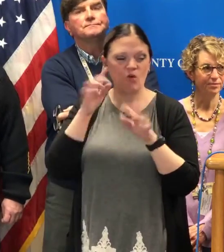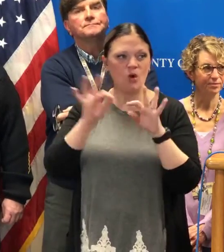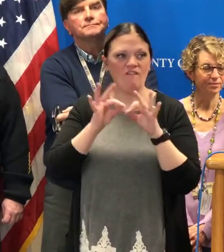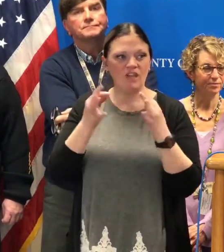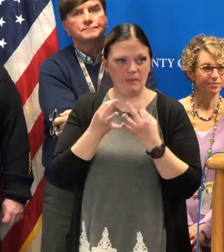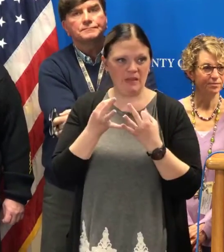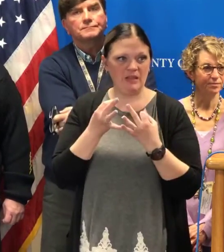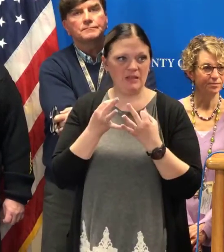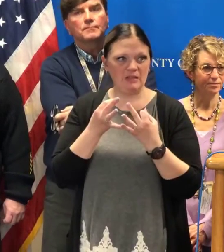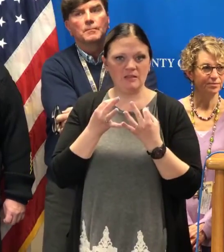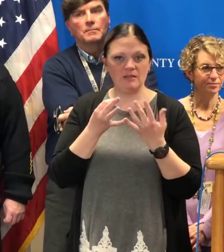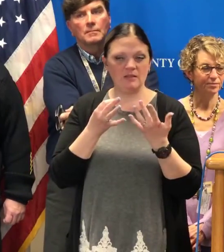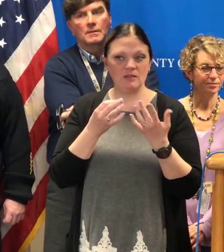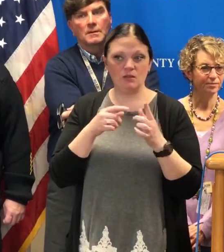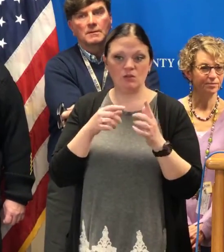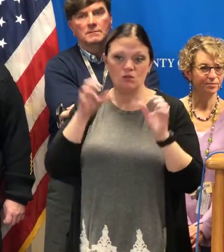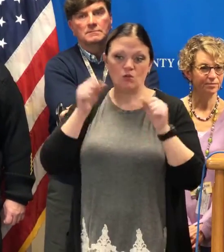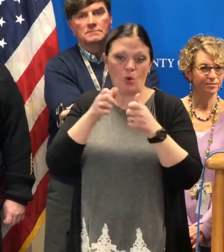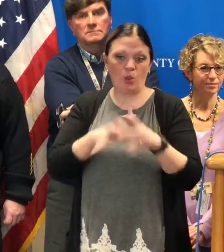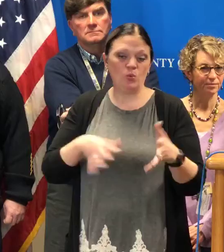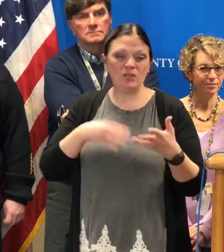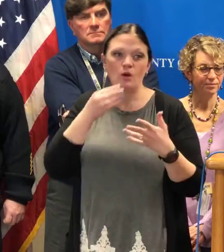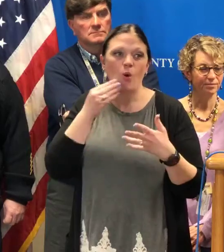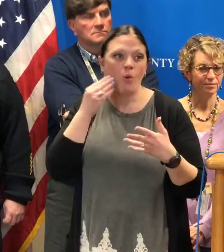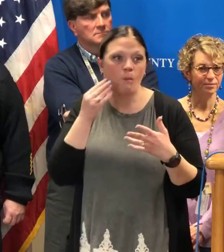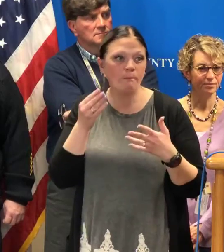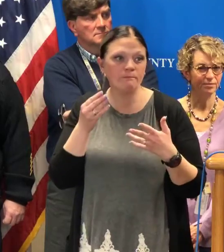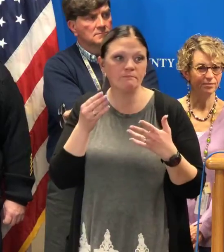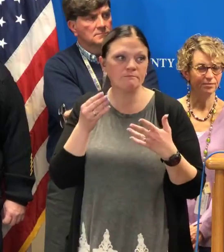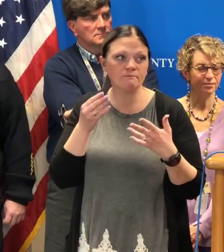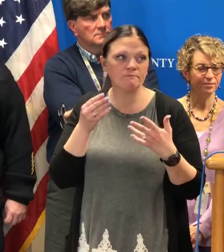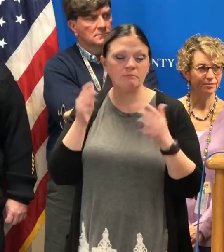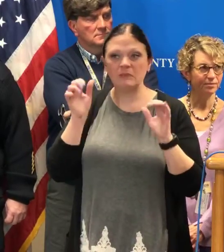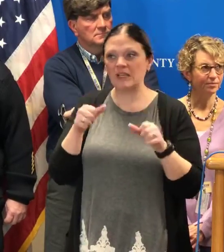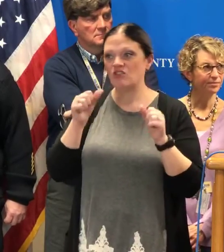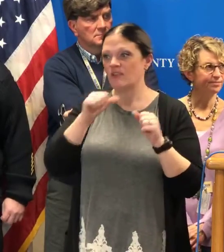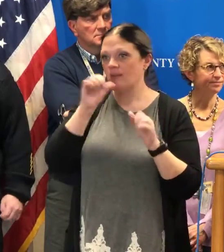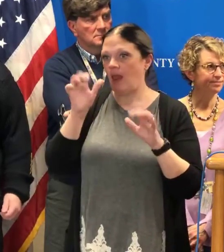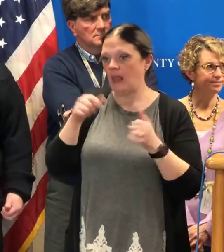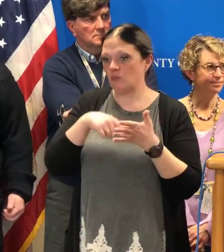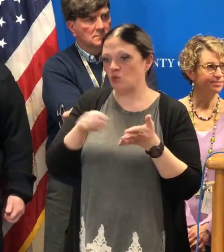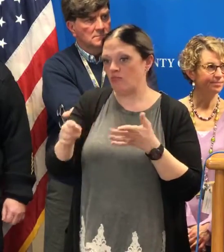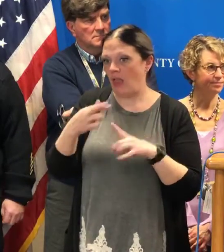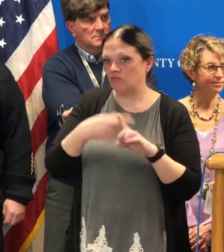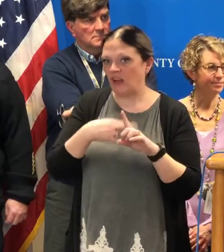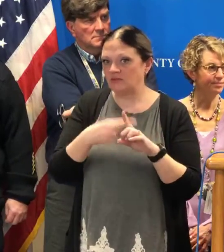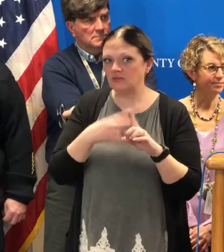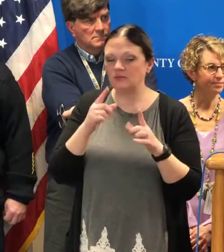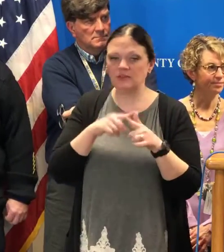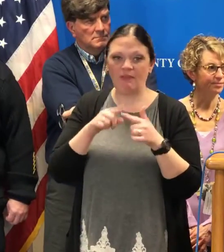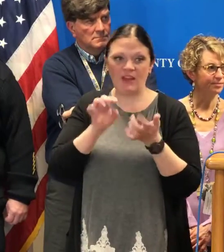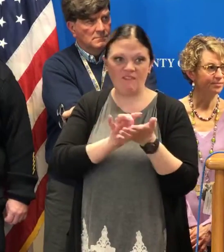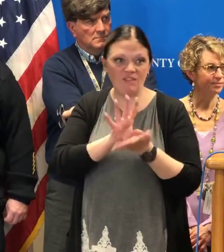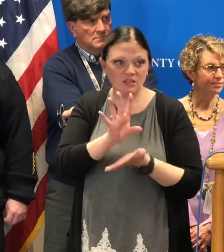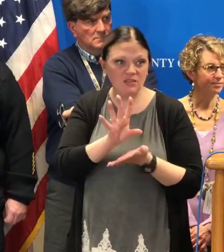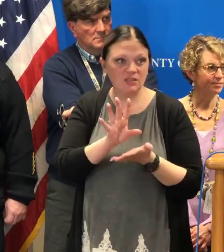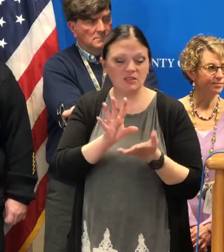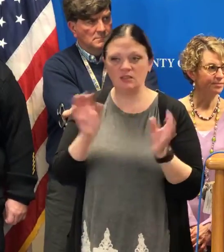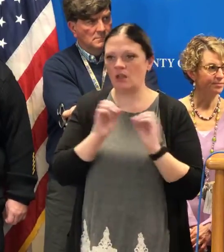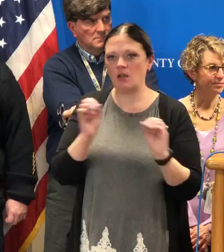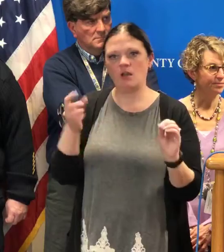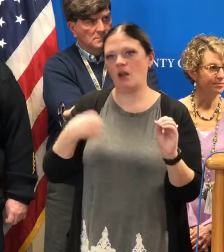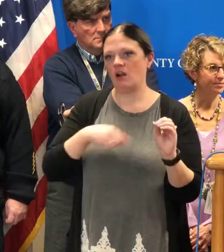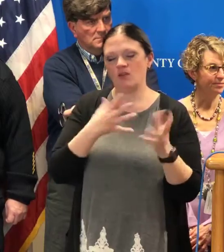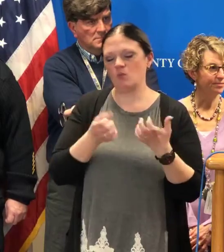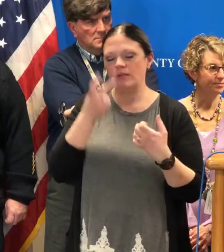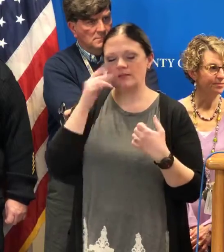families that otherwise could lose a home, would potentially not be able to pay the rent and then be evicted. None of us want to see that in